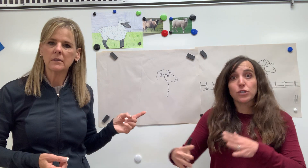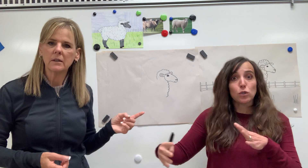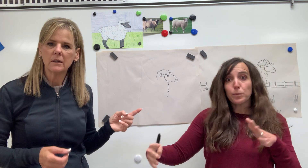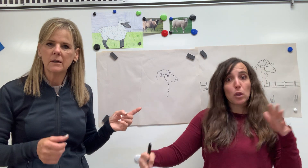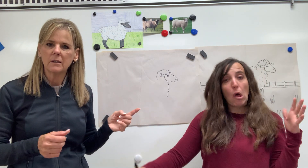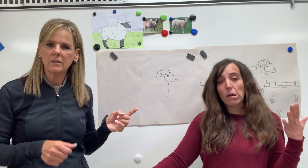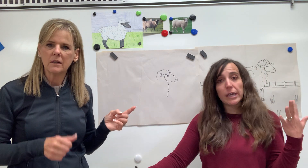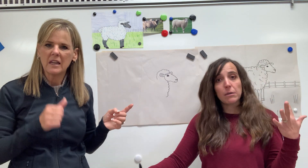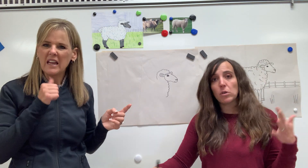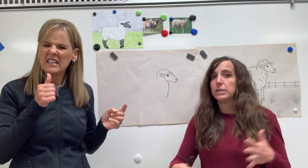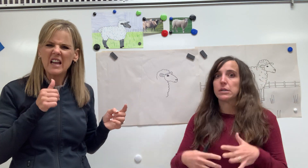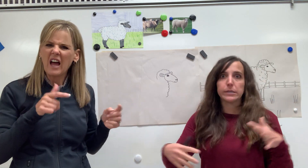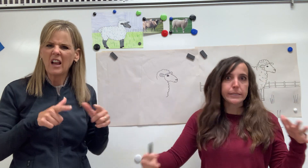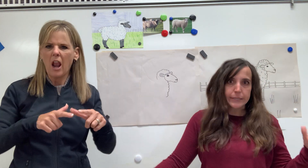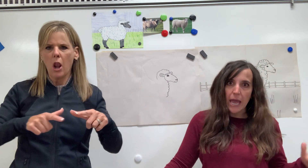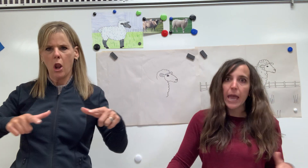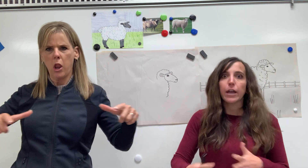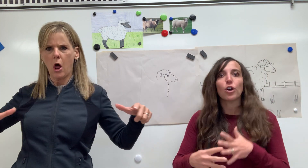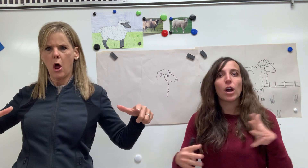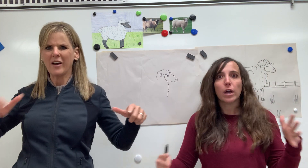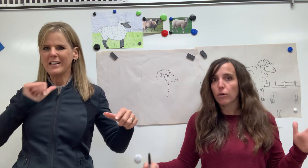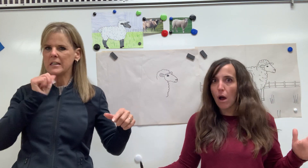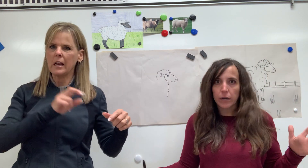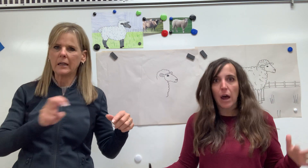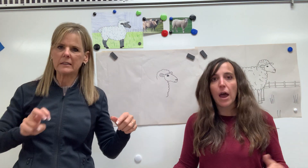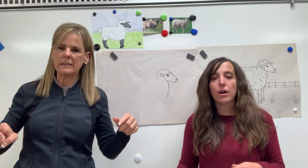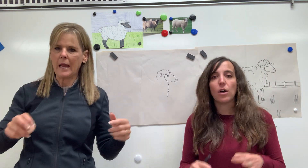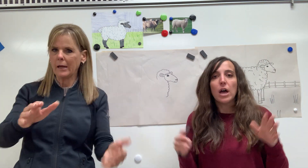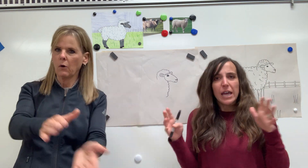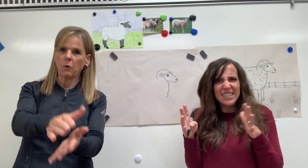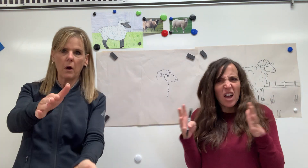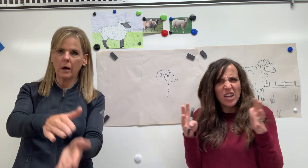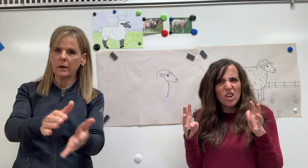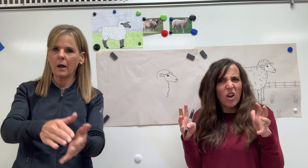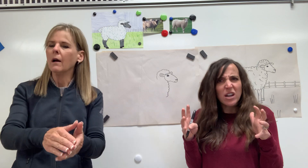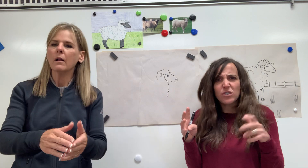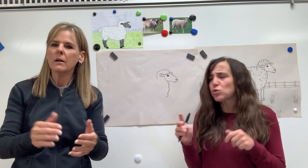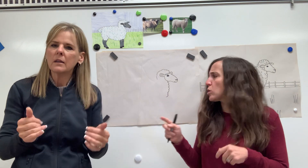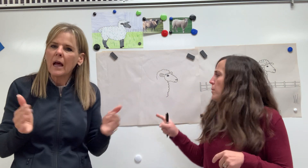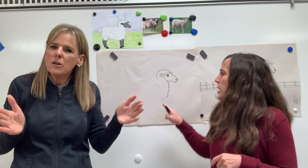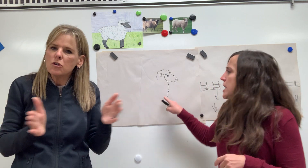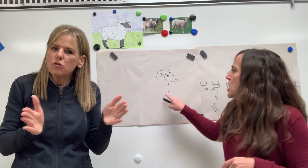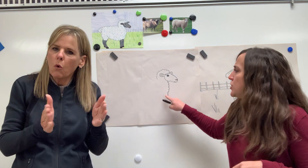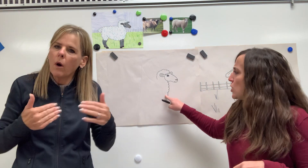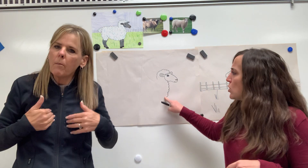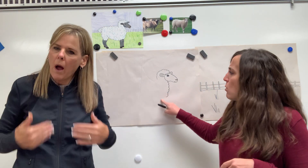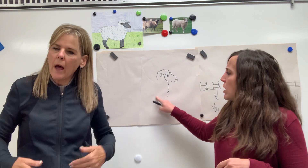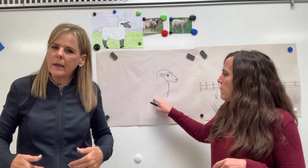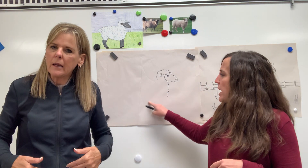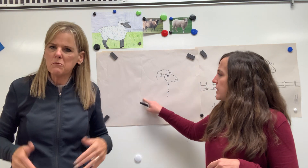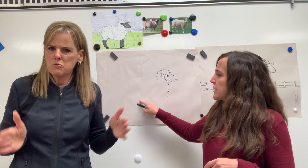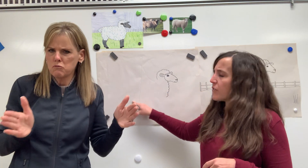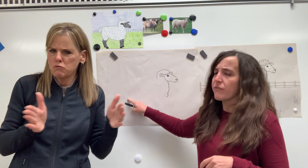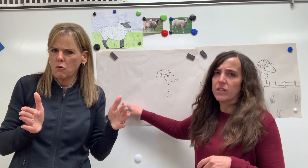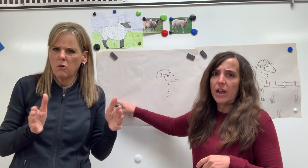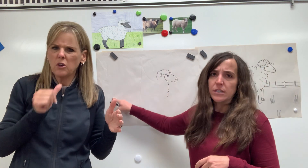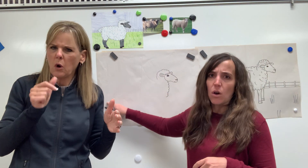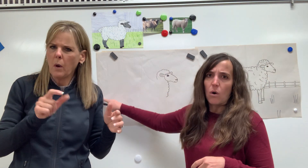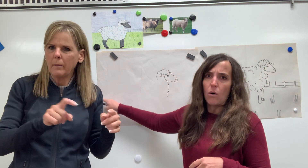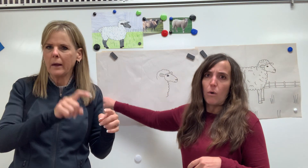super long animal. He's not a snake or a crocodile. He's got, you know, kind of a shorter body. So you don't wanna make these fluffy lines all the